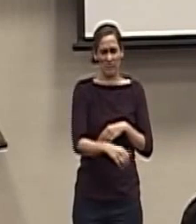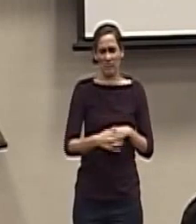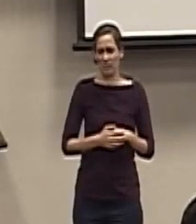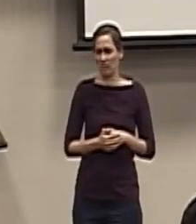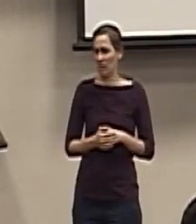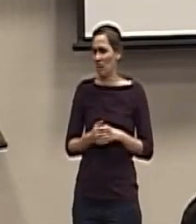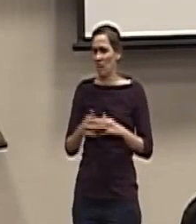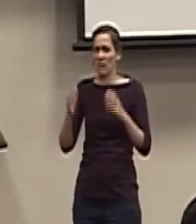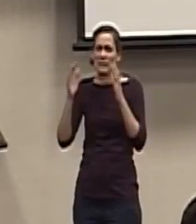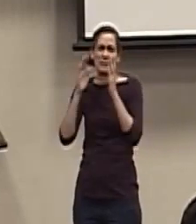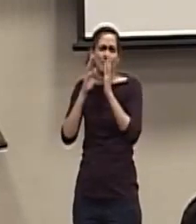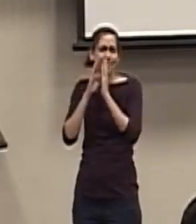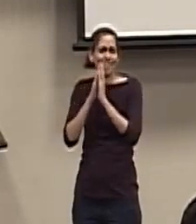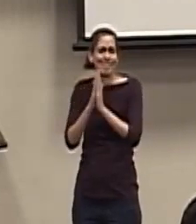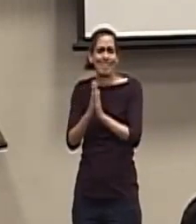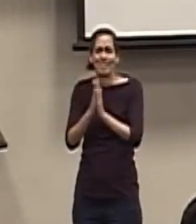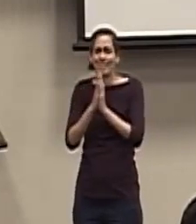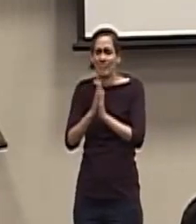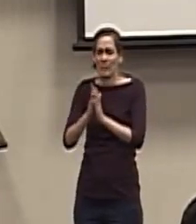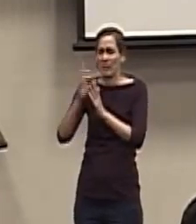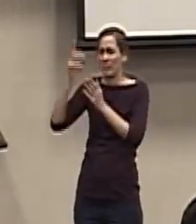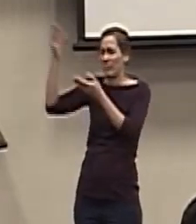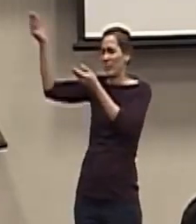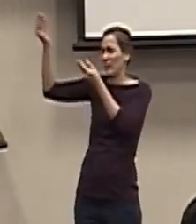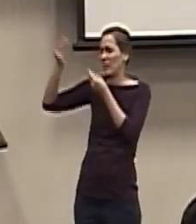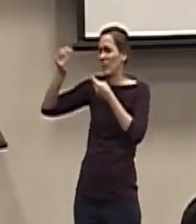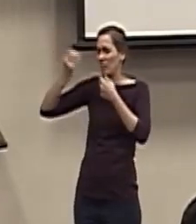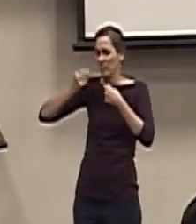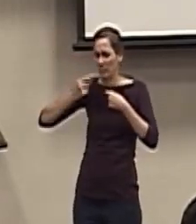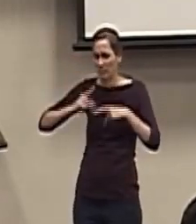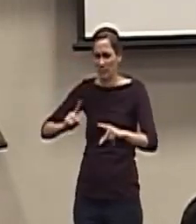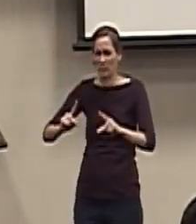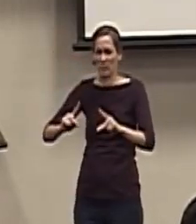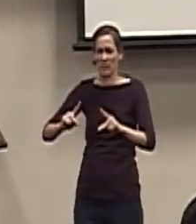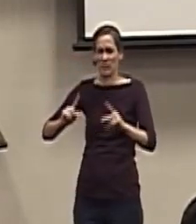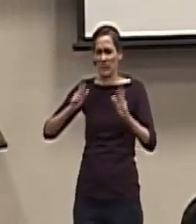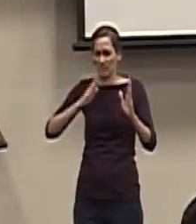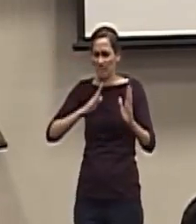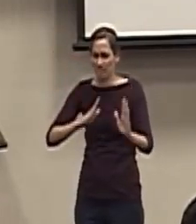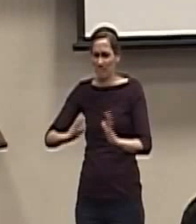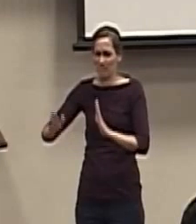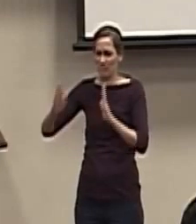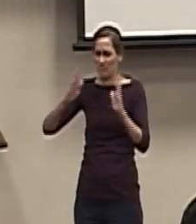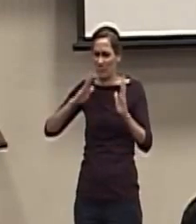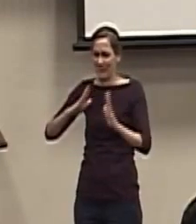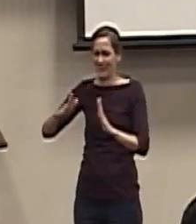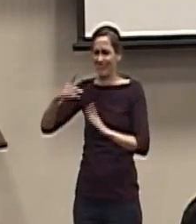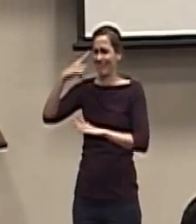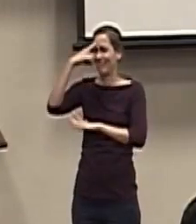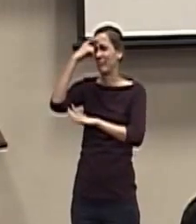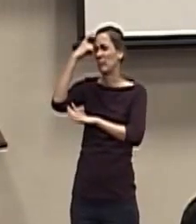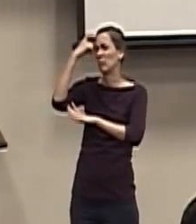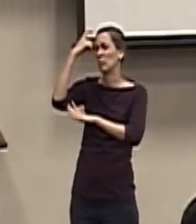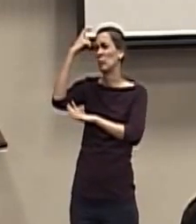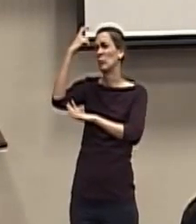And I pray that as you've given us this opportunity to prepare, to dream,